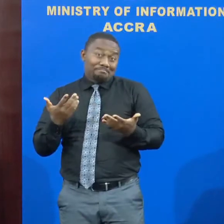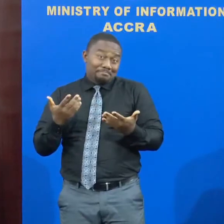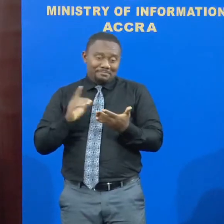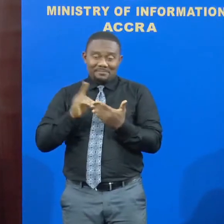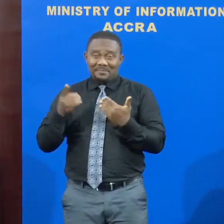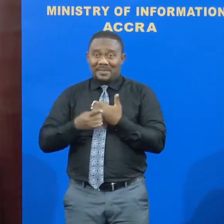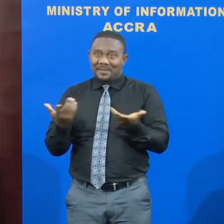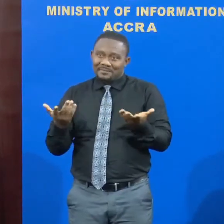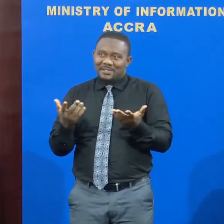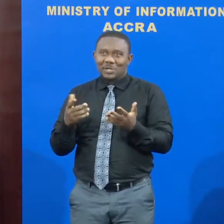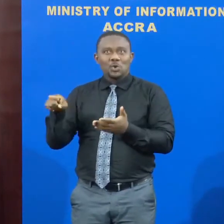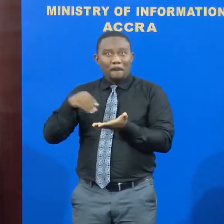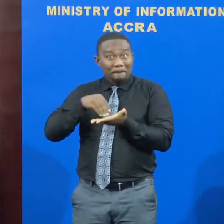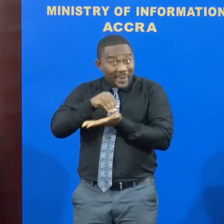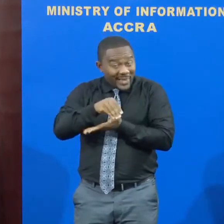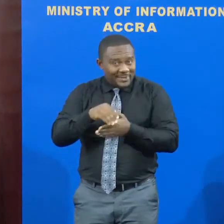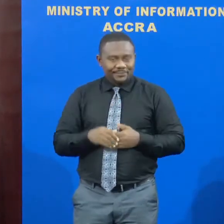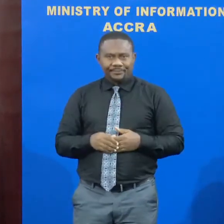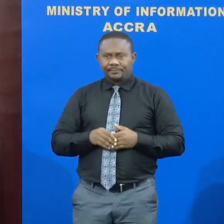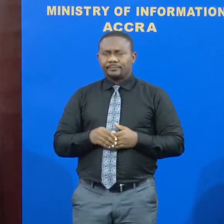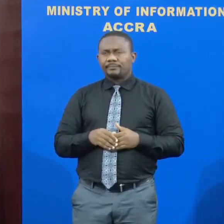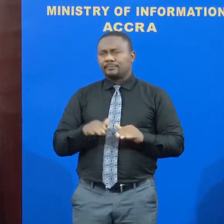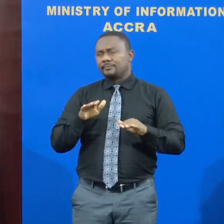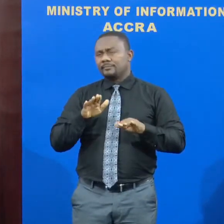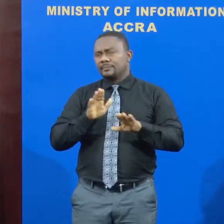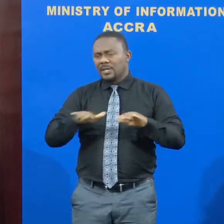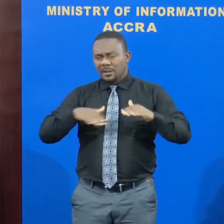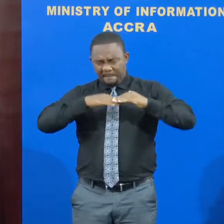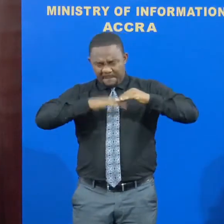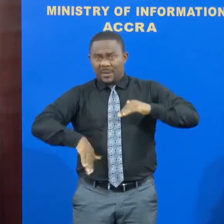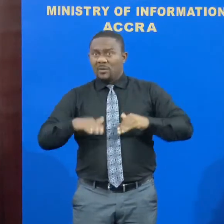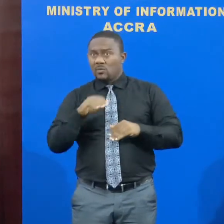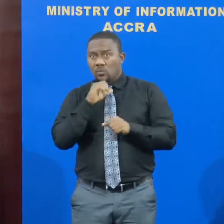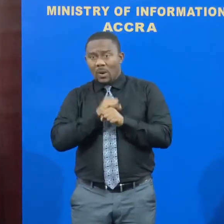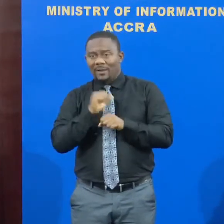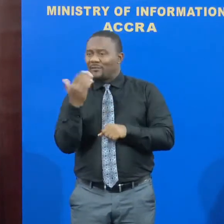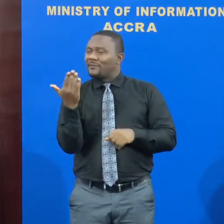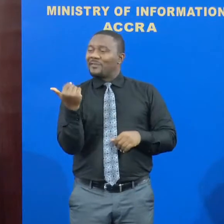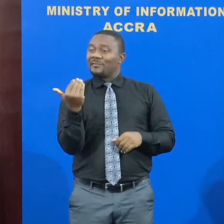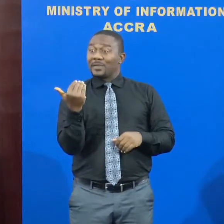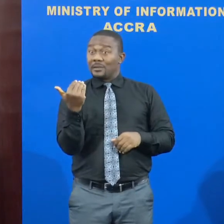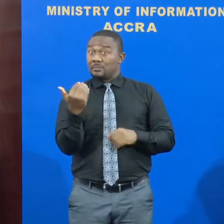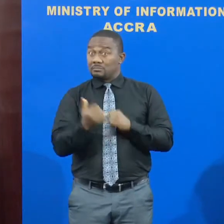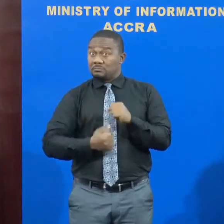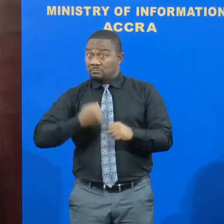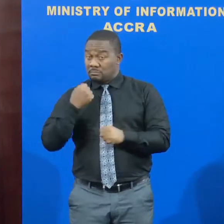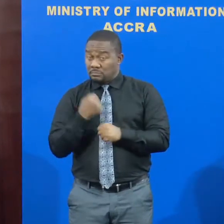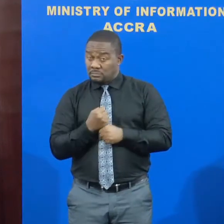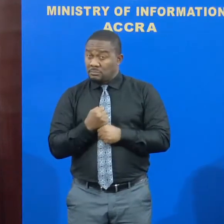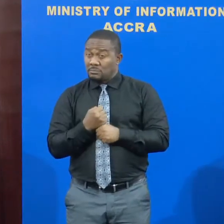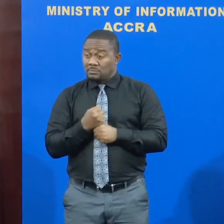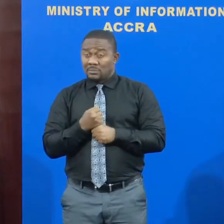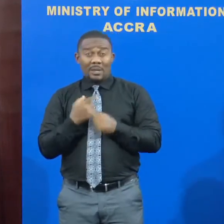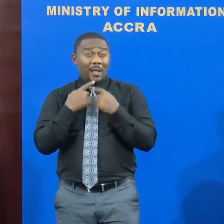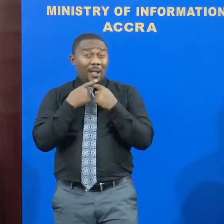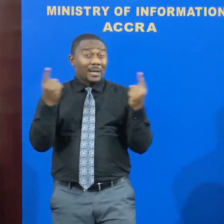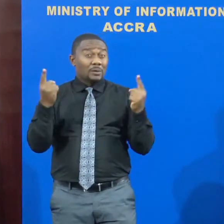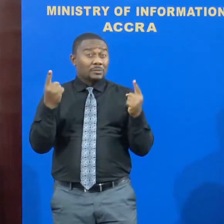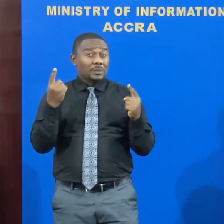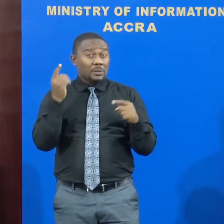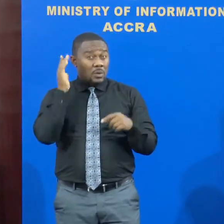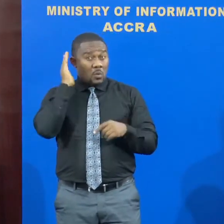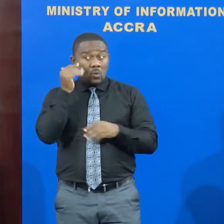fee. Registration of children below the age of 15 years, the announcement for the commencement of that will be made